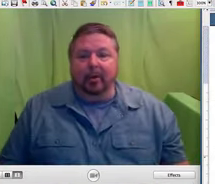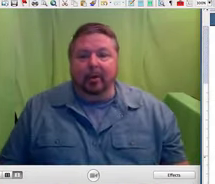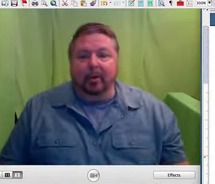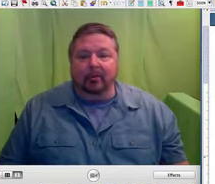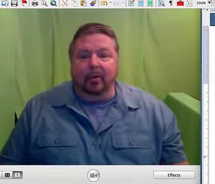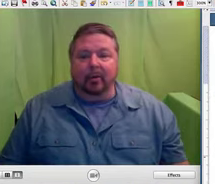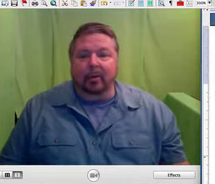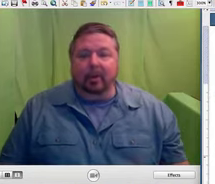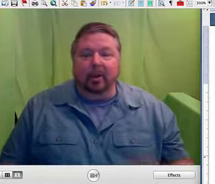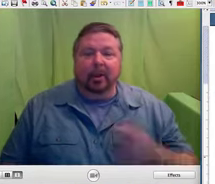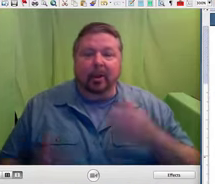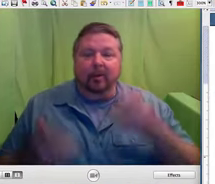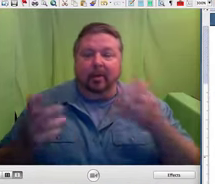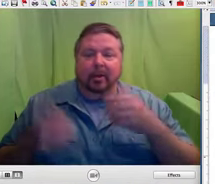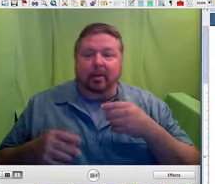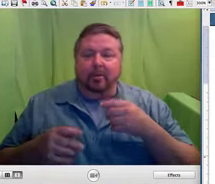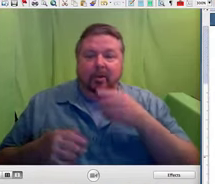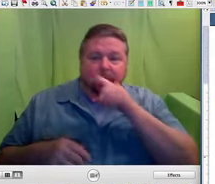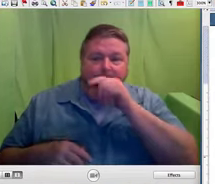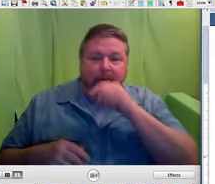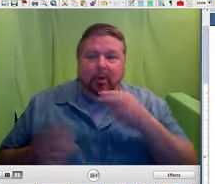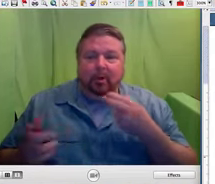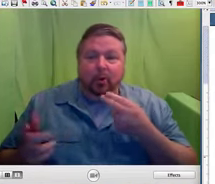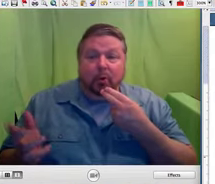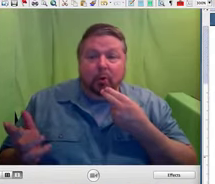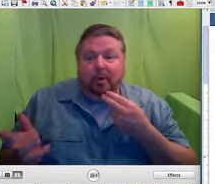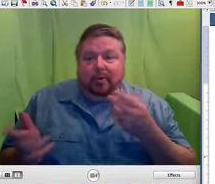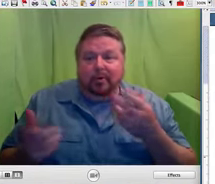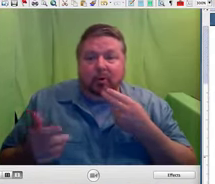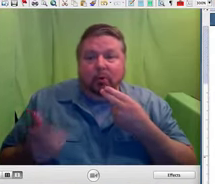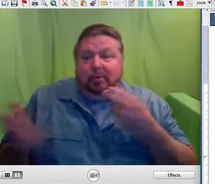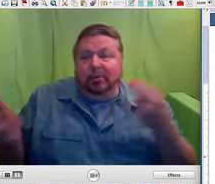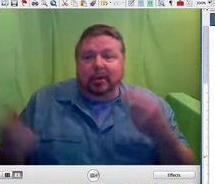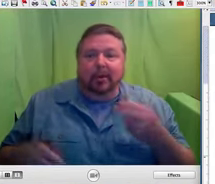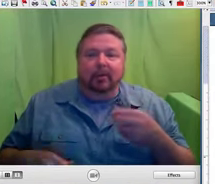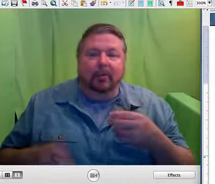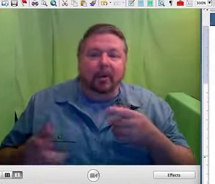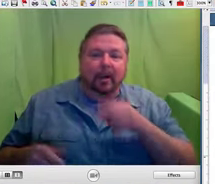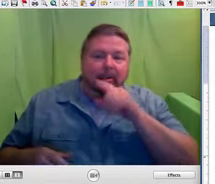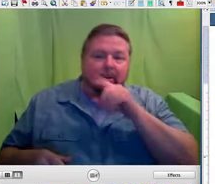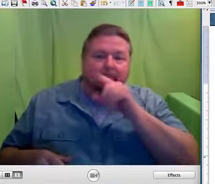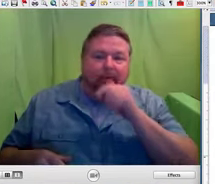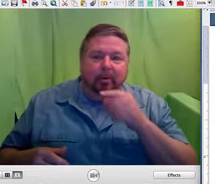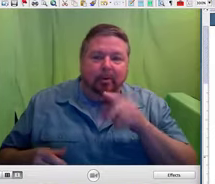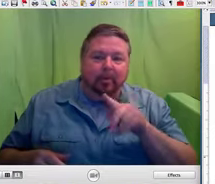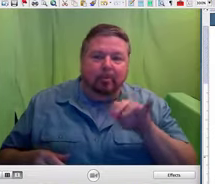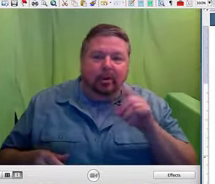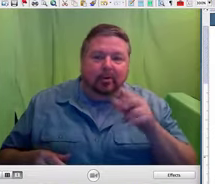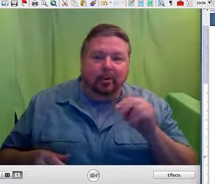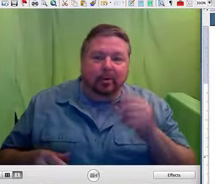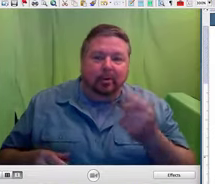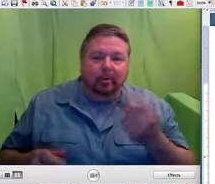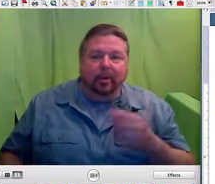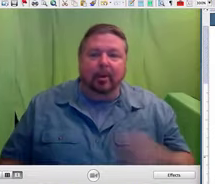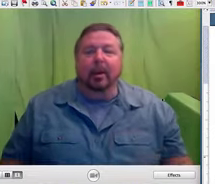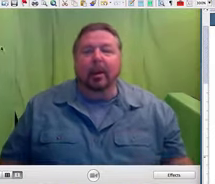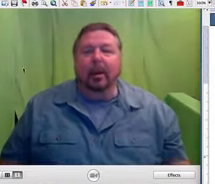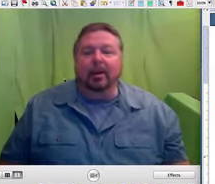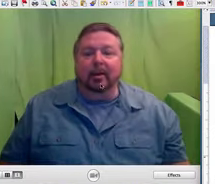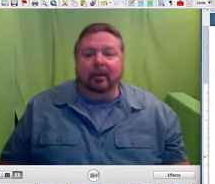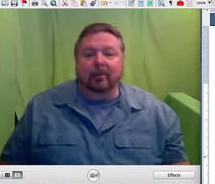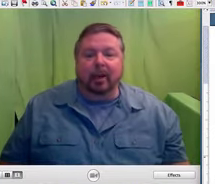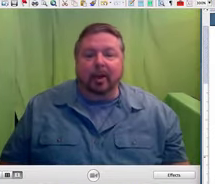I could also have a bird that coos, right? A pigeon or something.